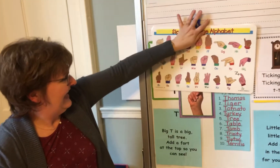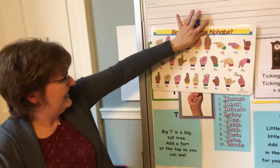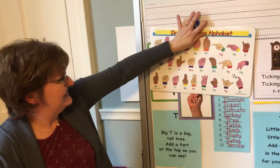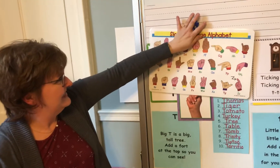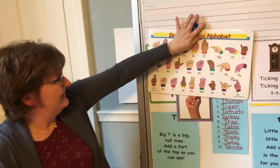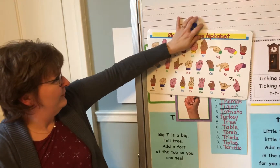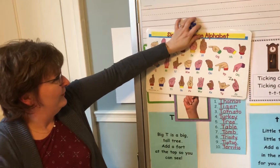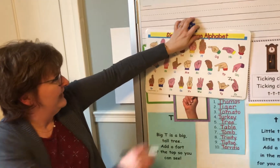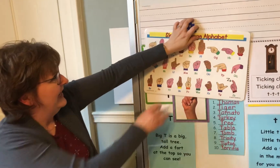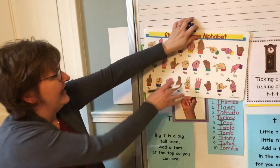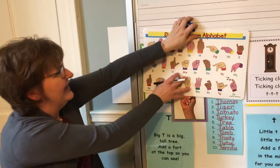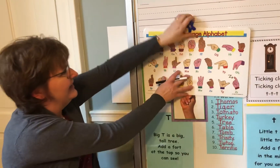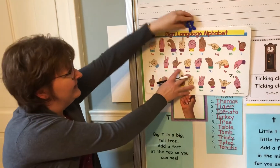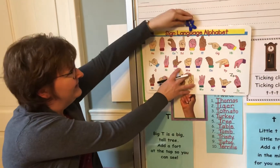and see if we can